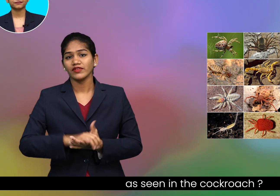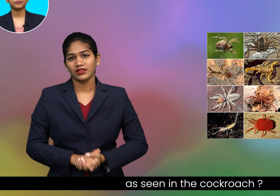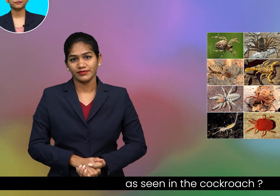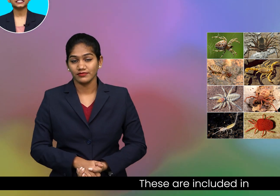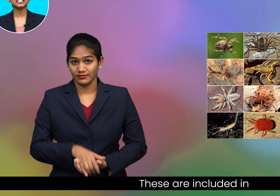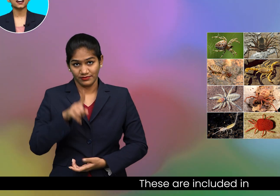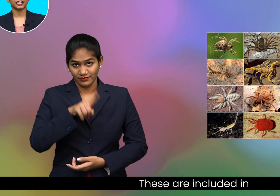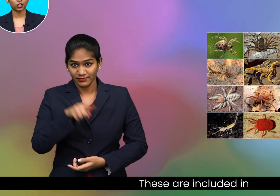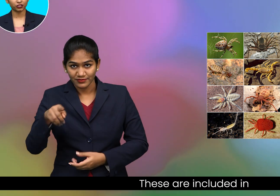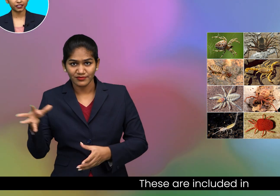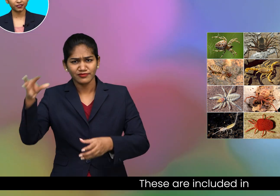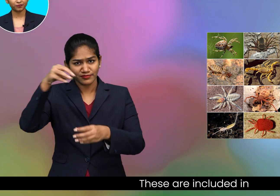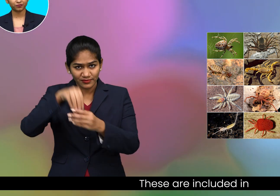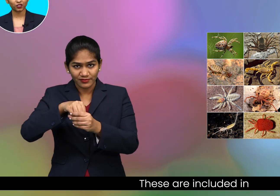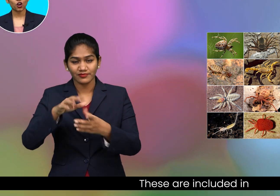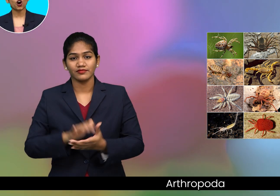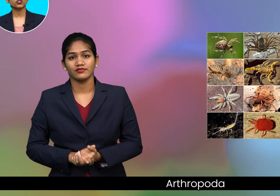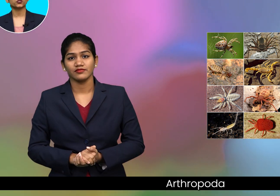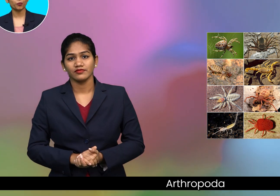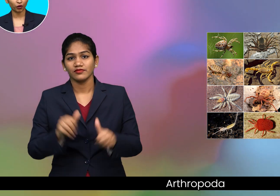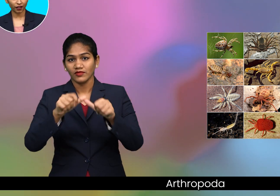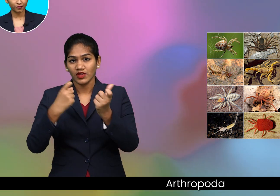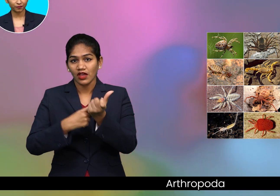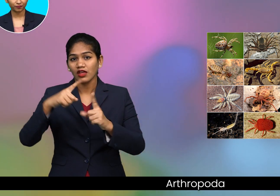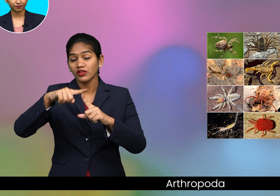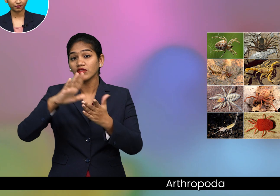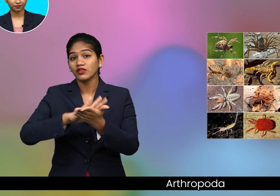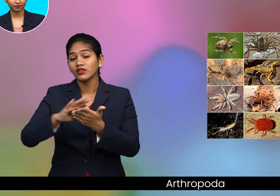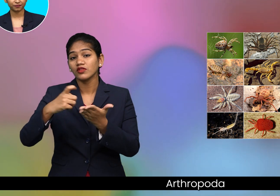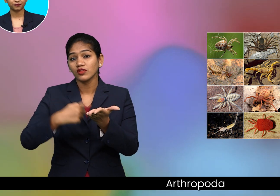These are included in orthropoda.